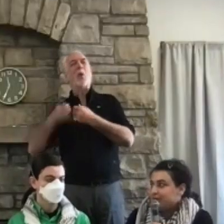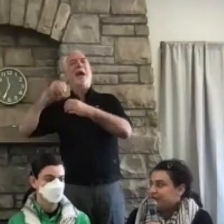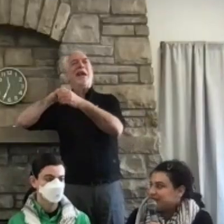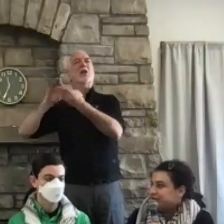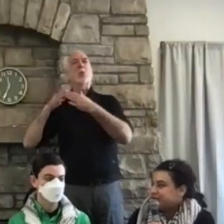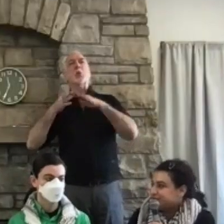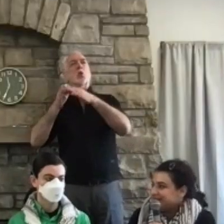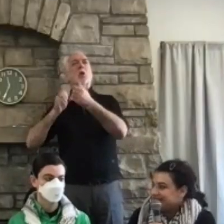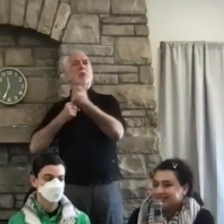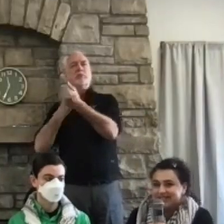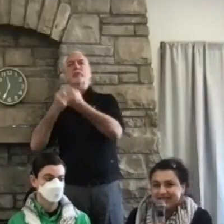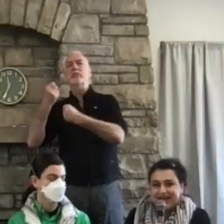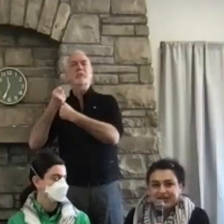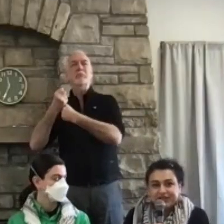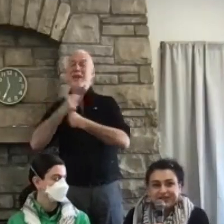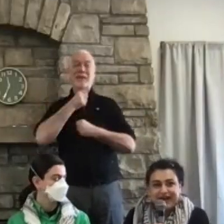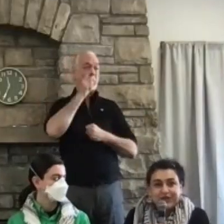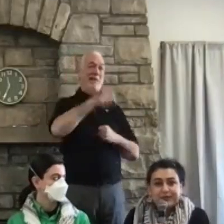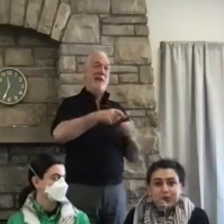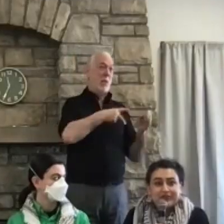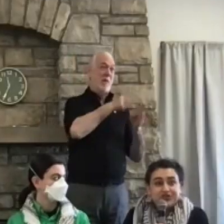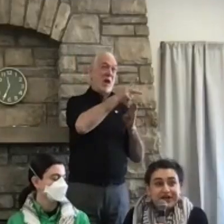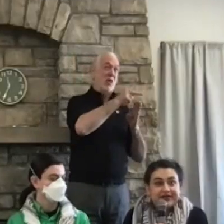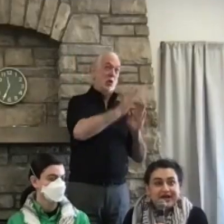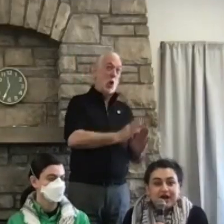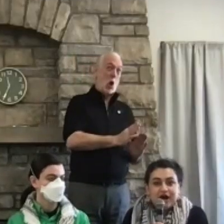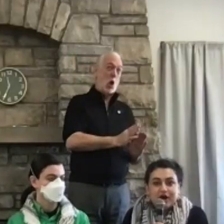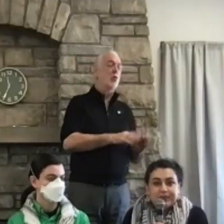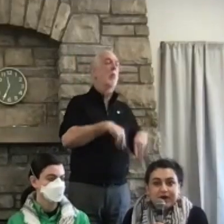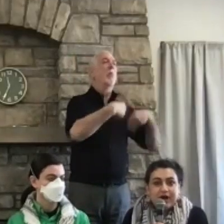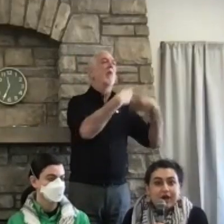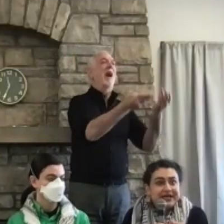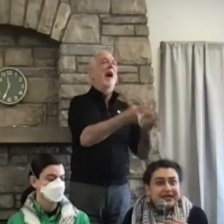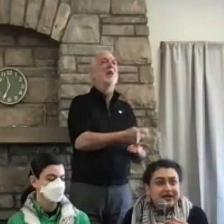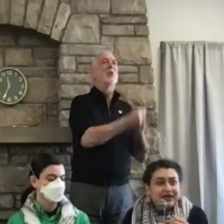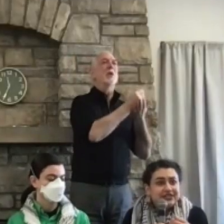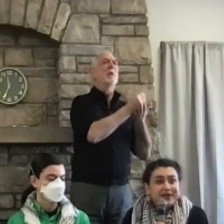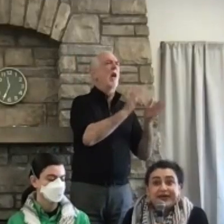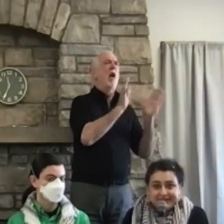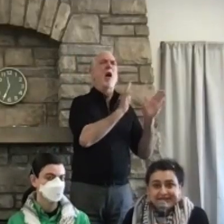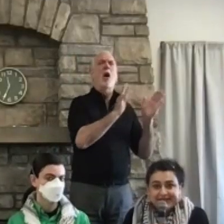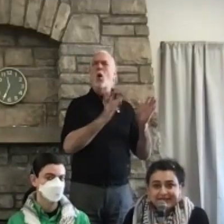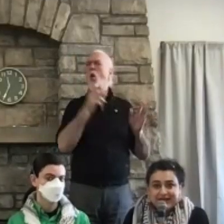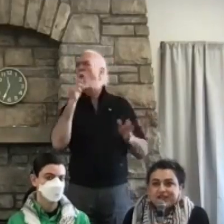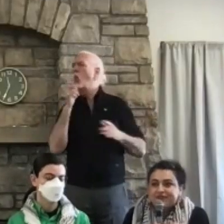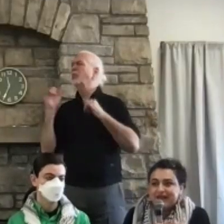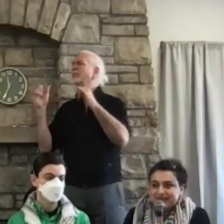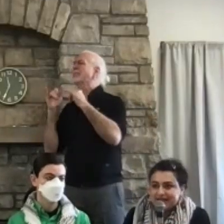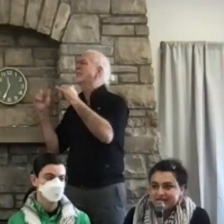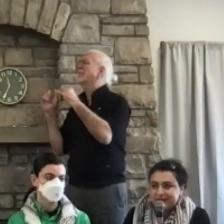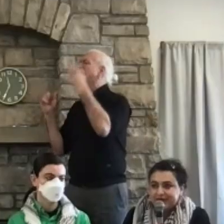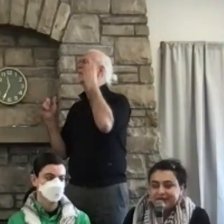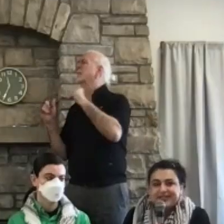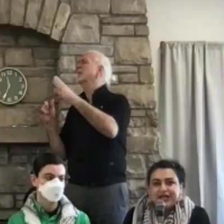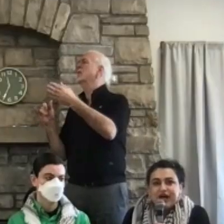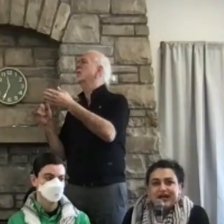take like a professional to treat things. It takes actually finding people who have shared common experiences to validate